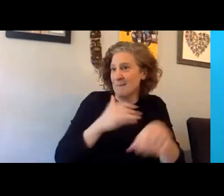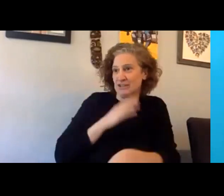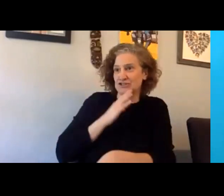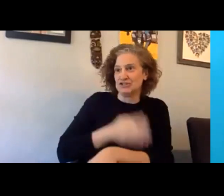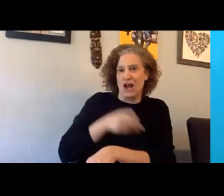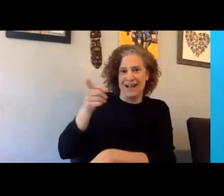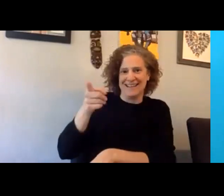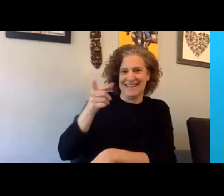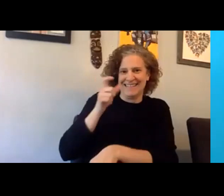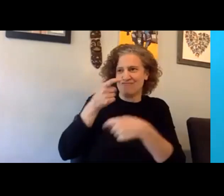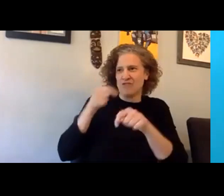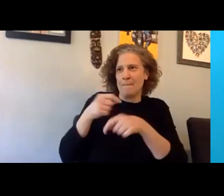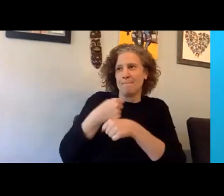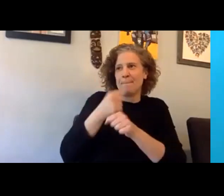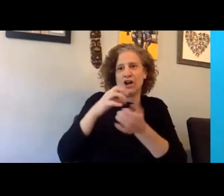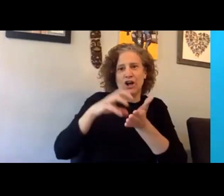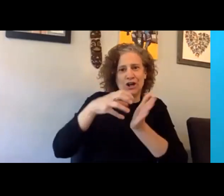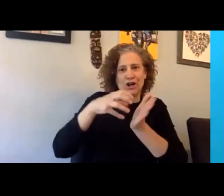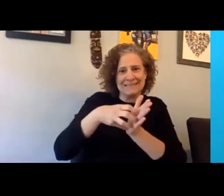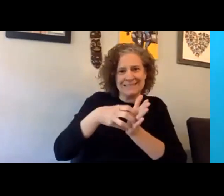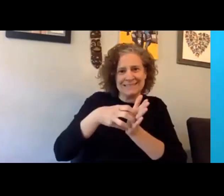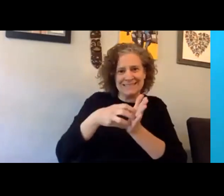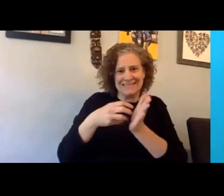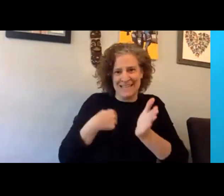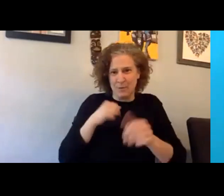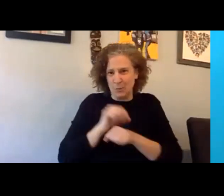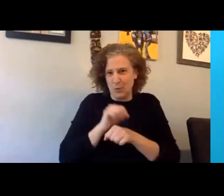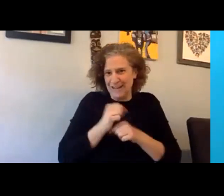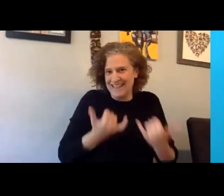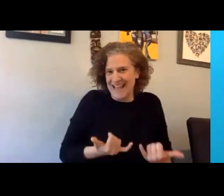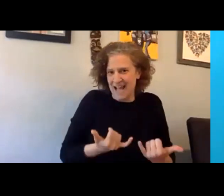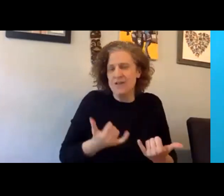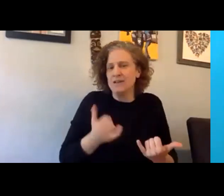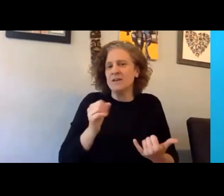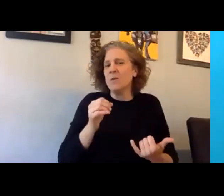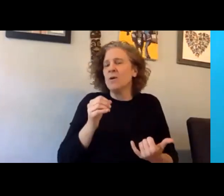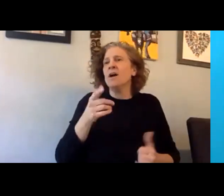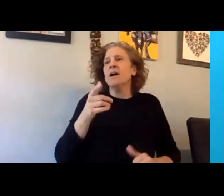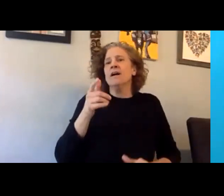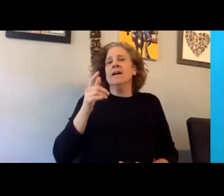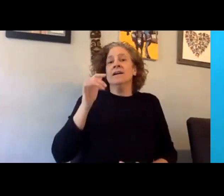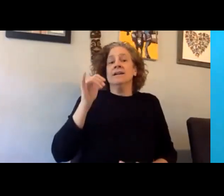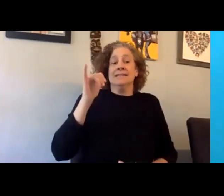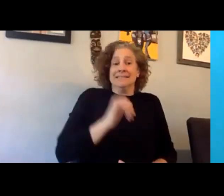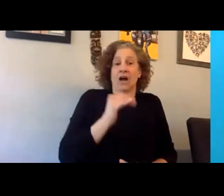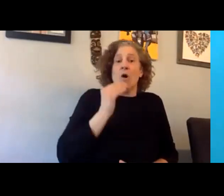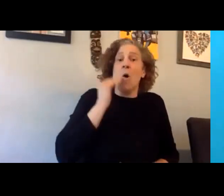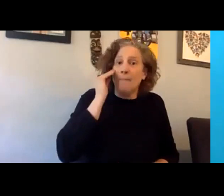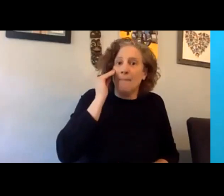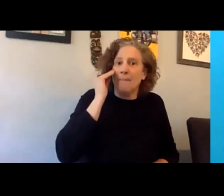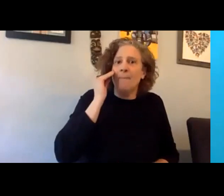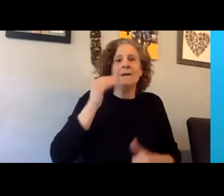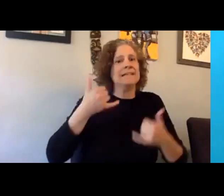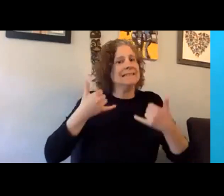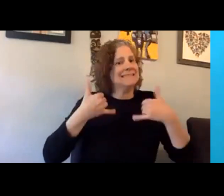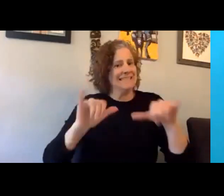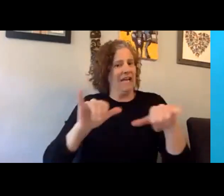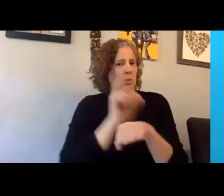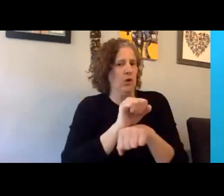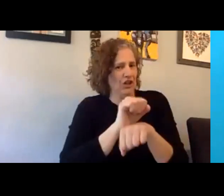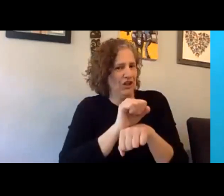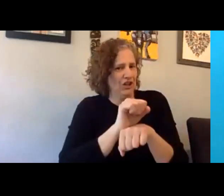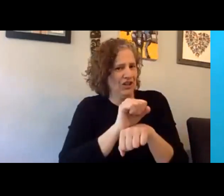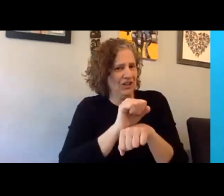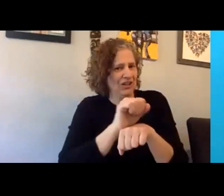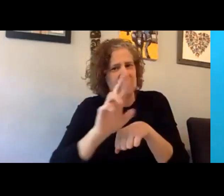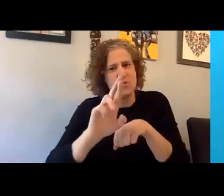they're still working. Like my daughter just now, she's trying to make cookies and I'm working now. So when we stay home,